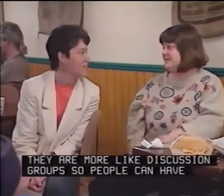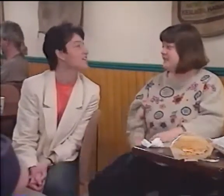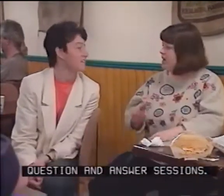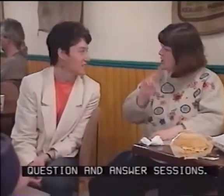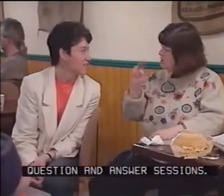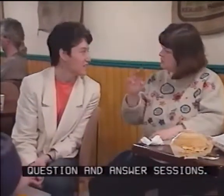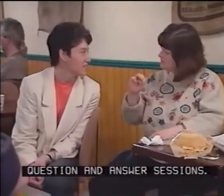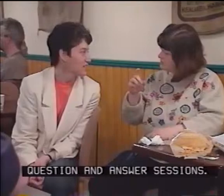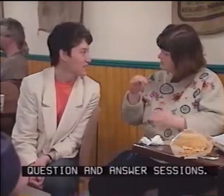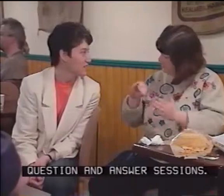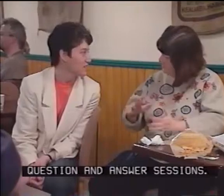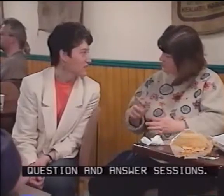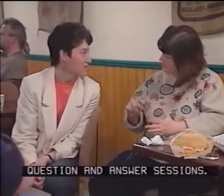can have question and answer sessions.